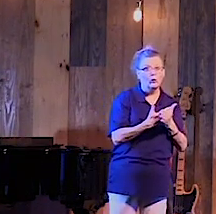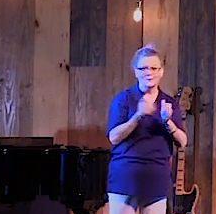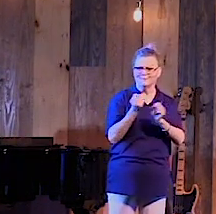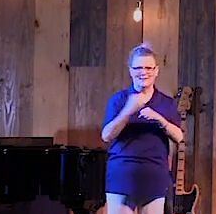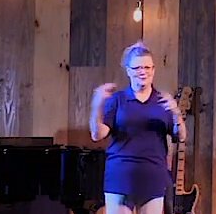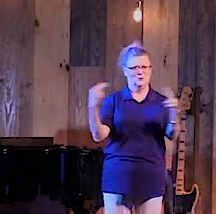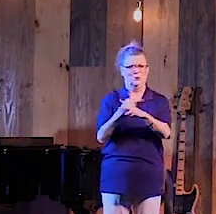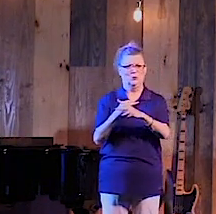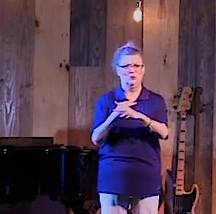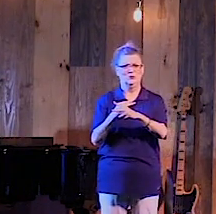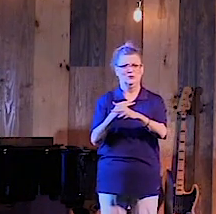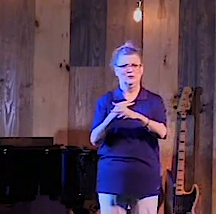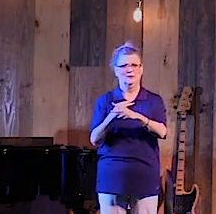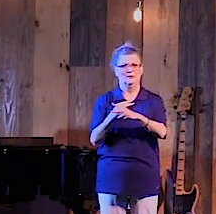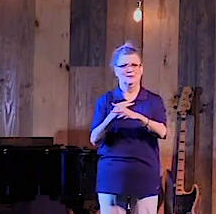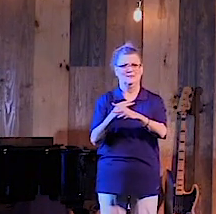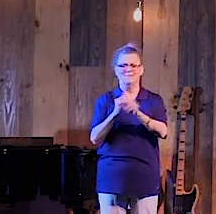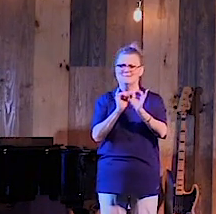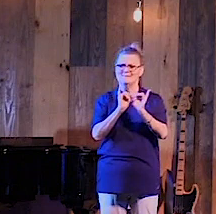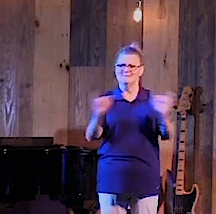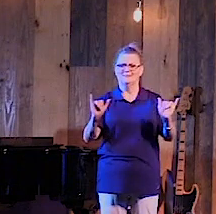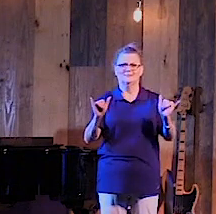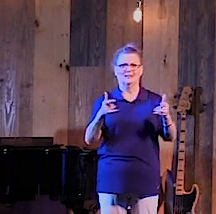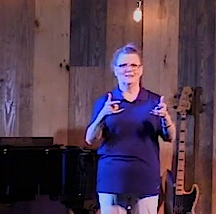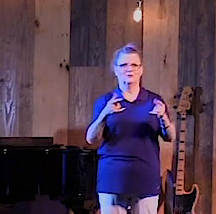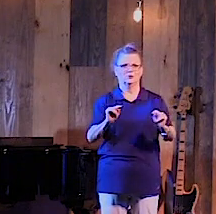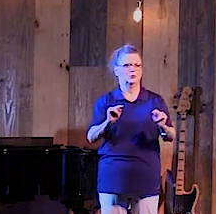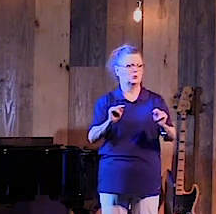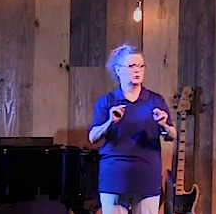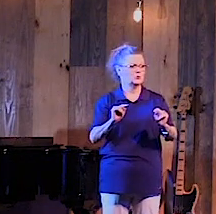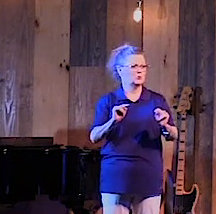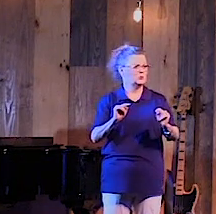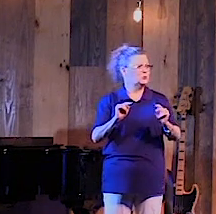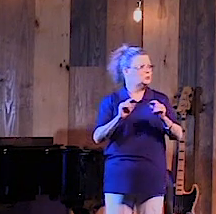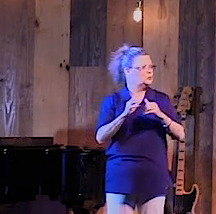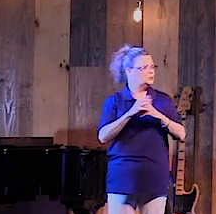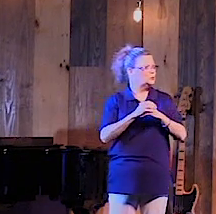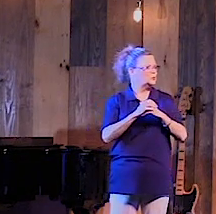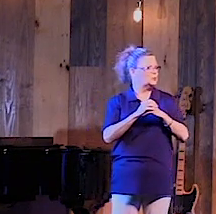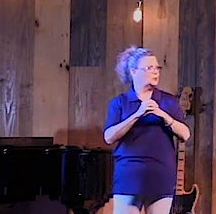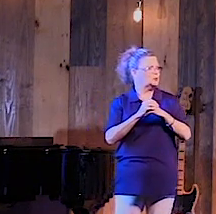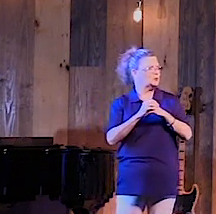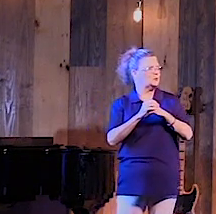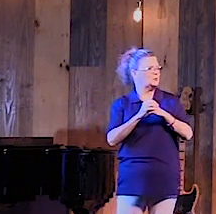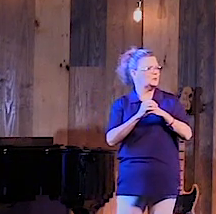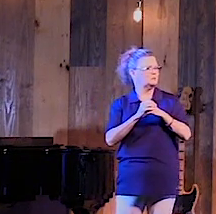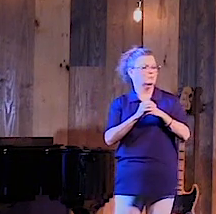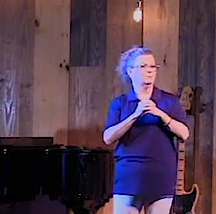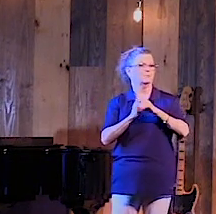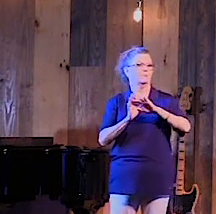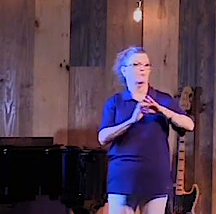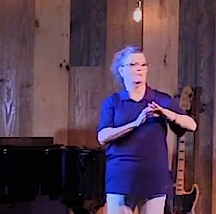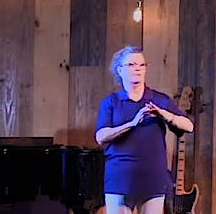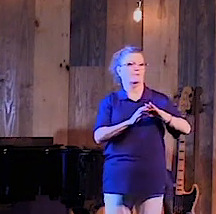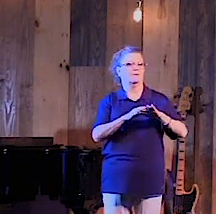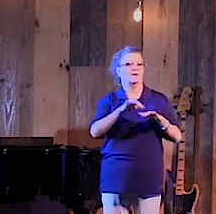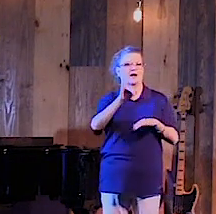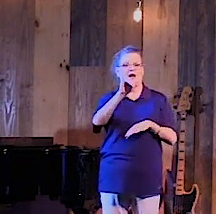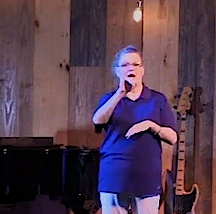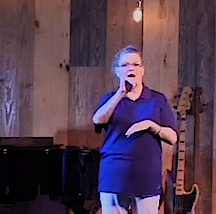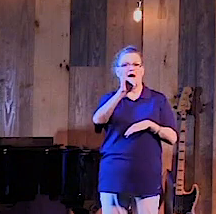it worse. It's like trying to clean the exterior without changing the heart. Because Isaiah 64:6 says this, that